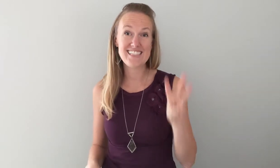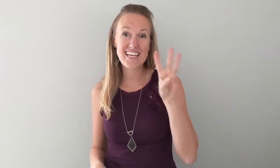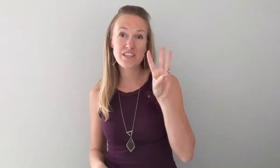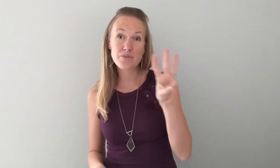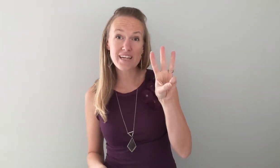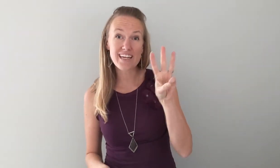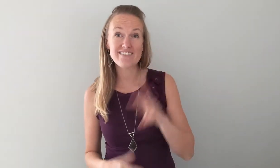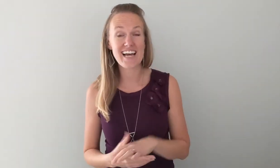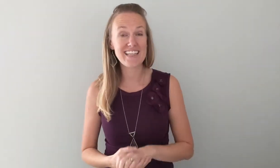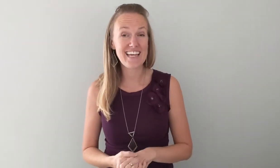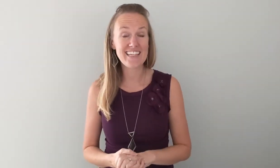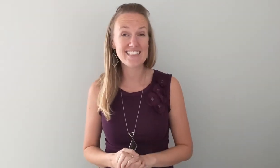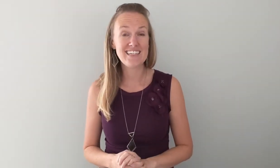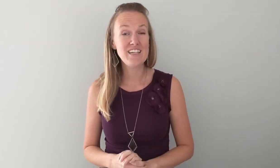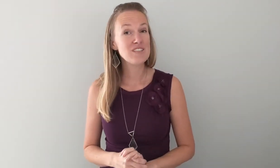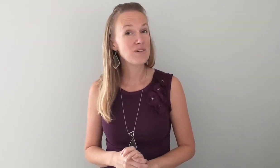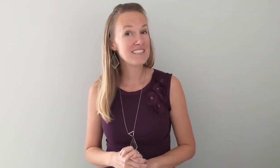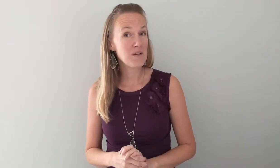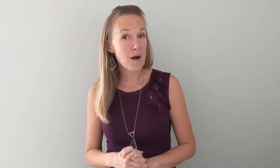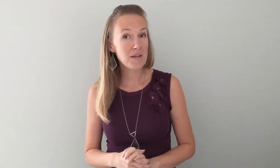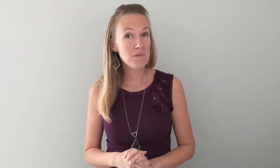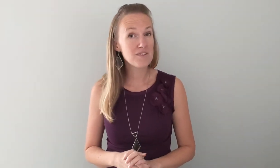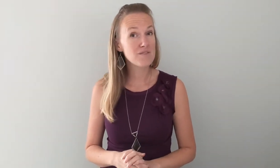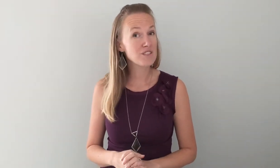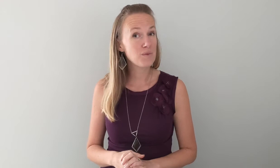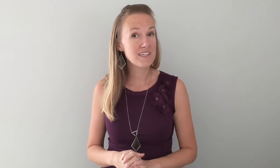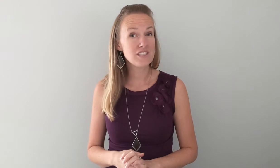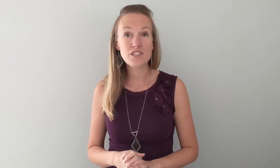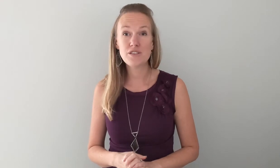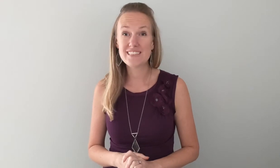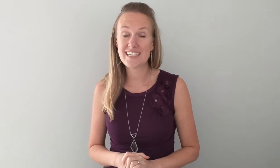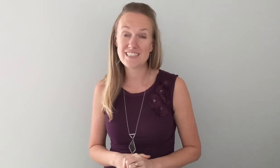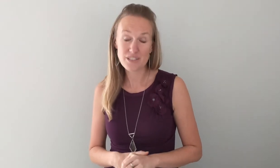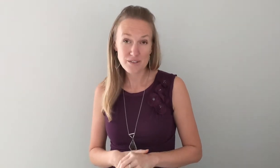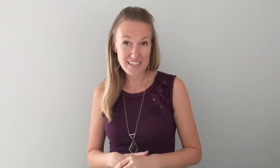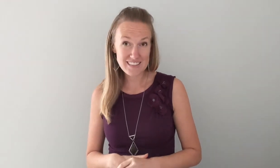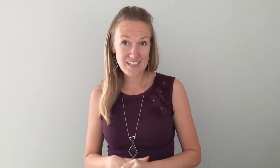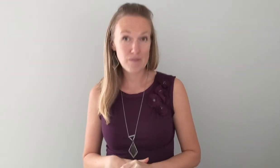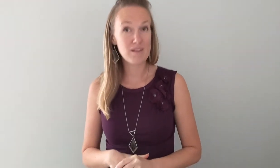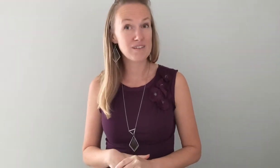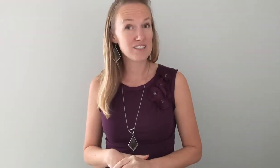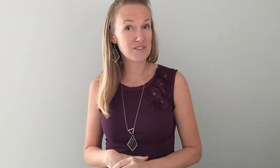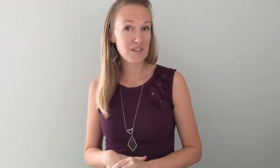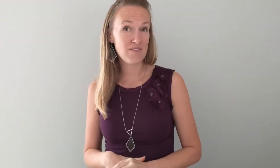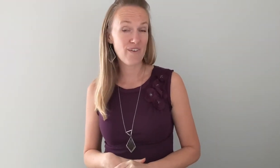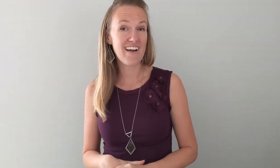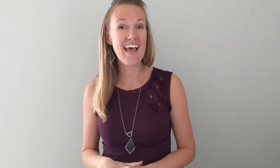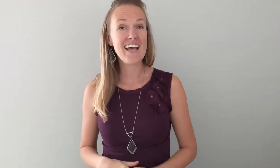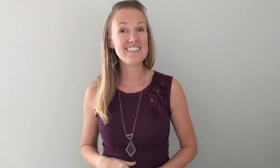day 3 of Silent Night. So on day 1, we learned verse 1 and 2. Day 2, yesterday, we learned verse 3 and 4. And today we're